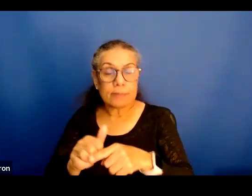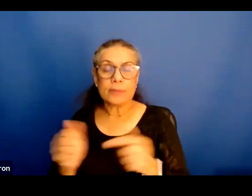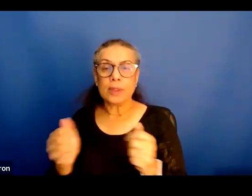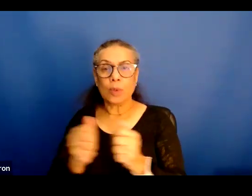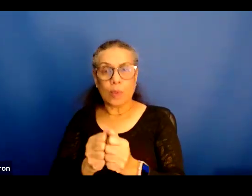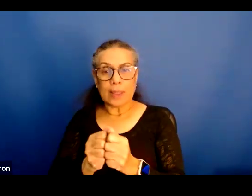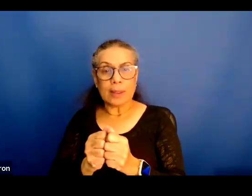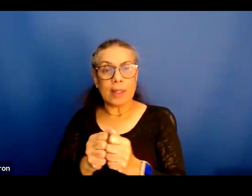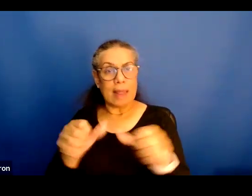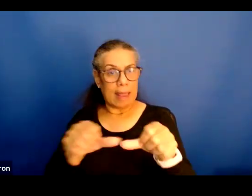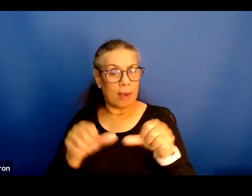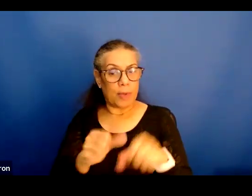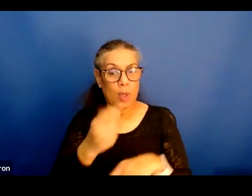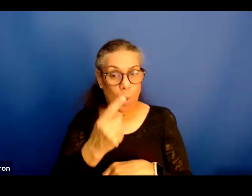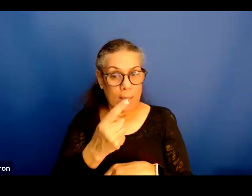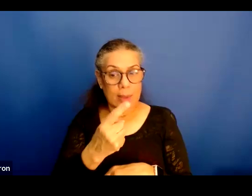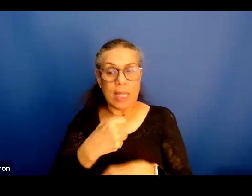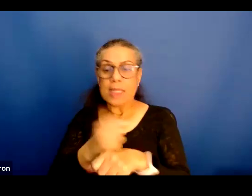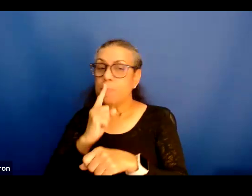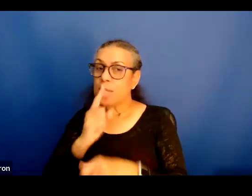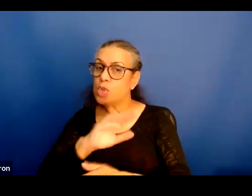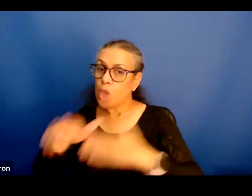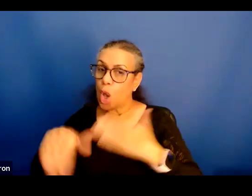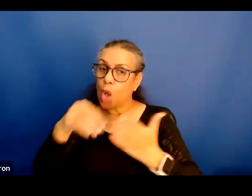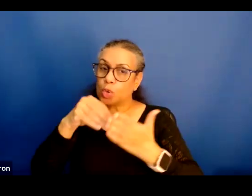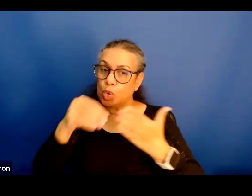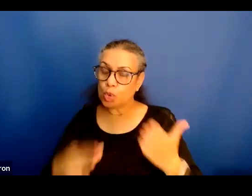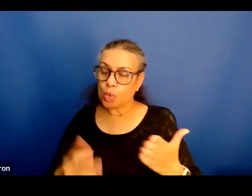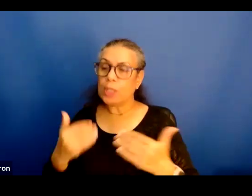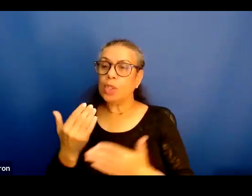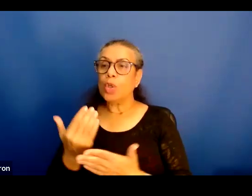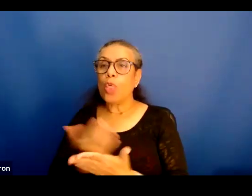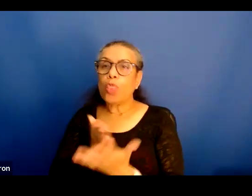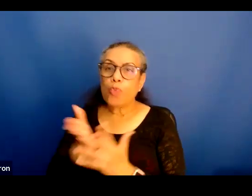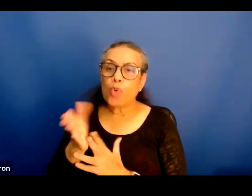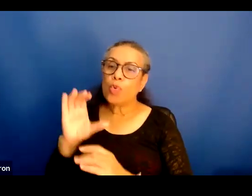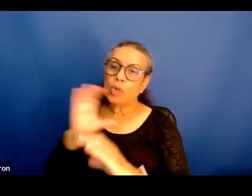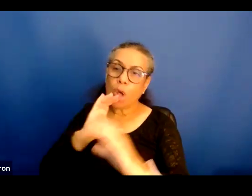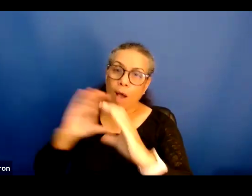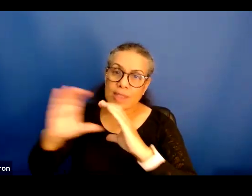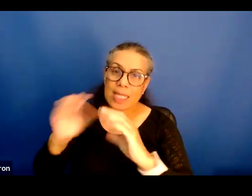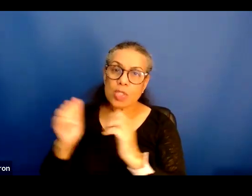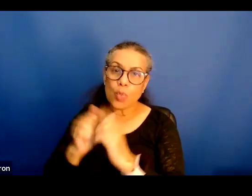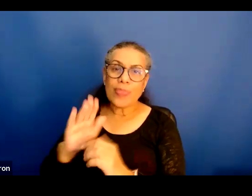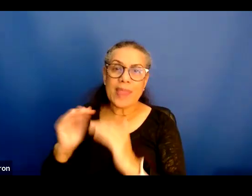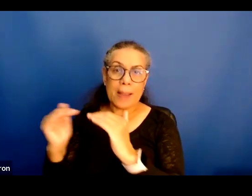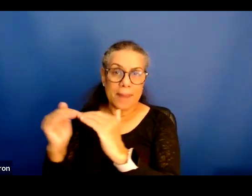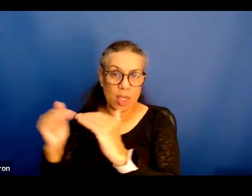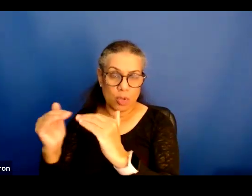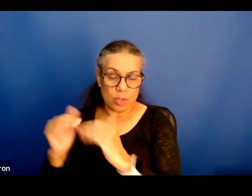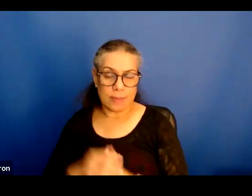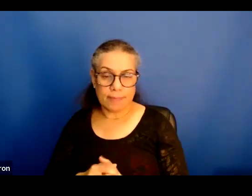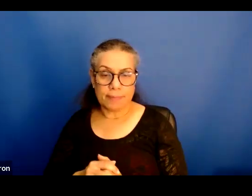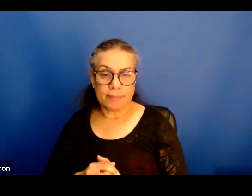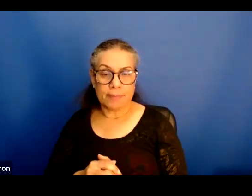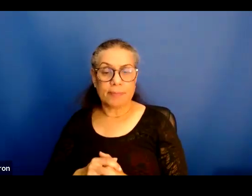priority area 1, ensuring all students make meaning of their learning through conversation with diverse peers. We've began to